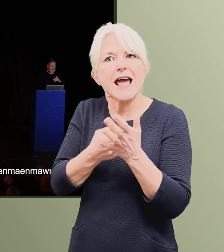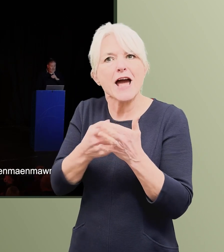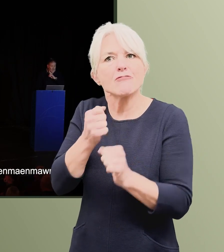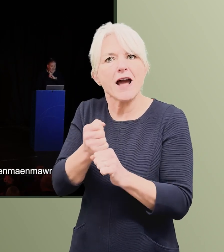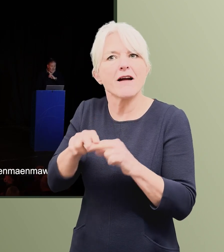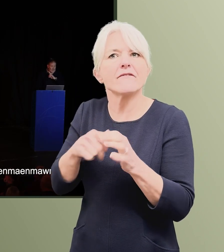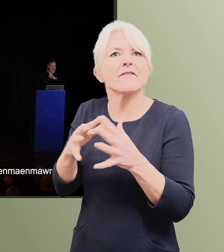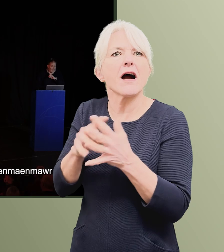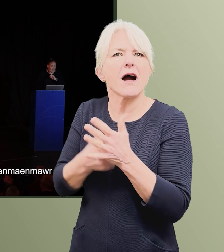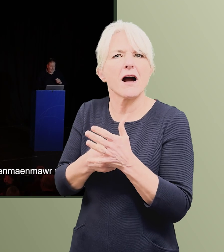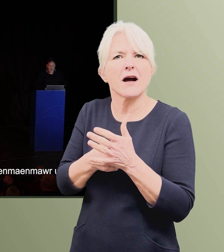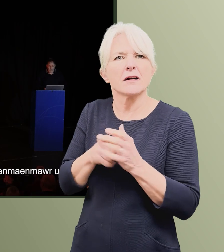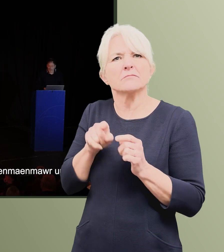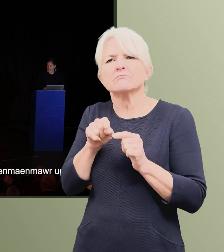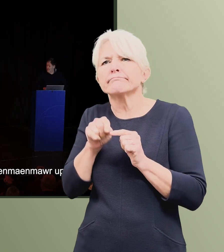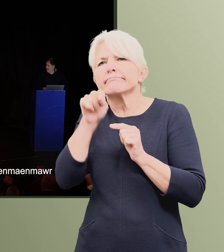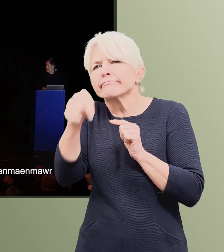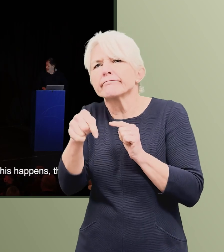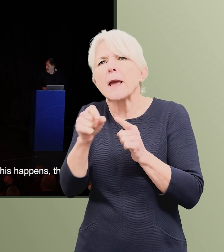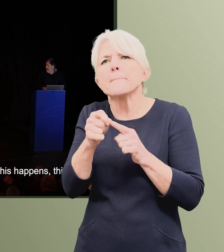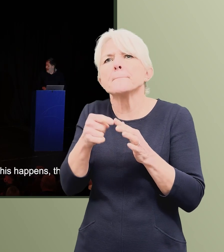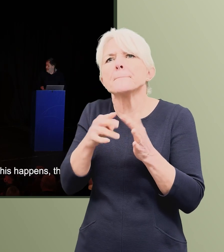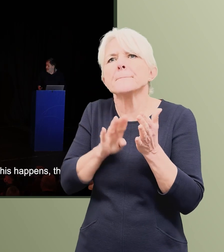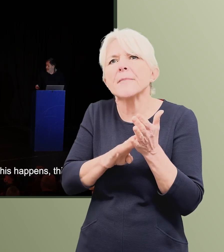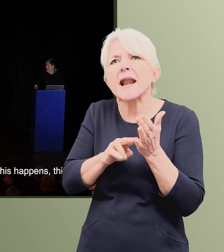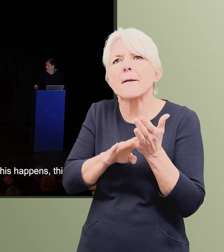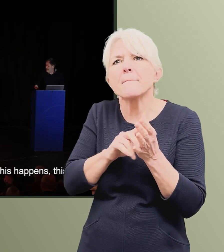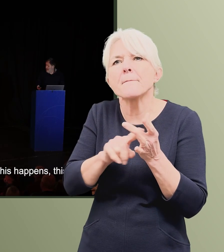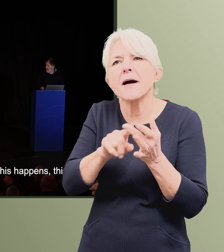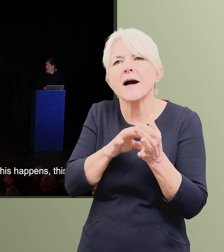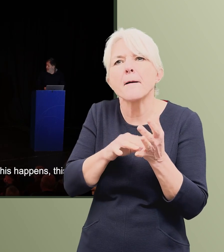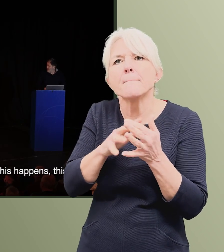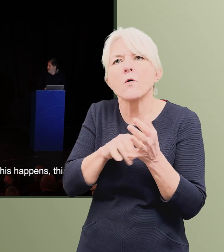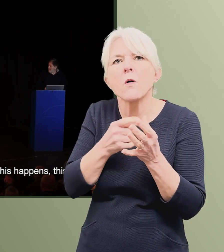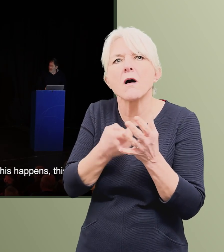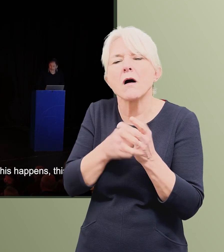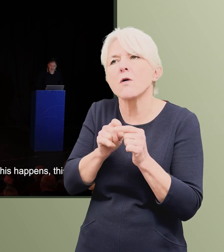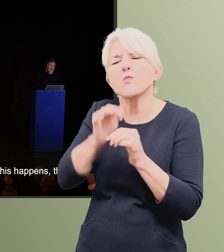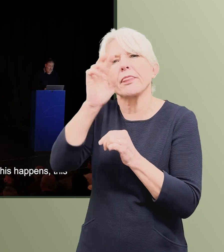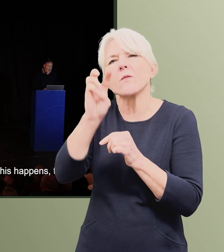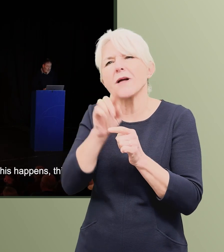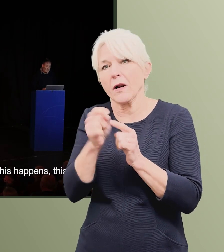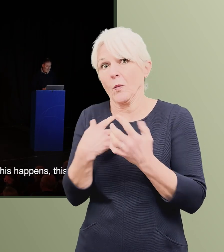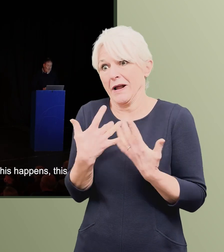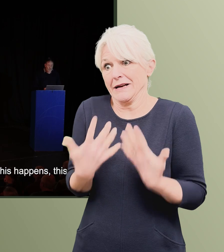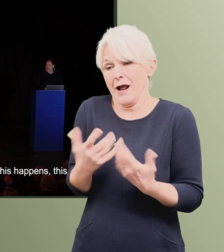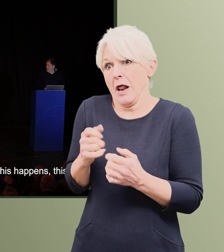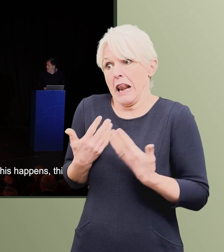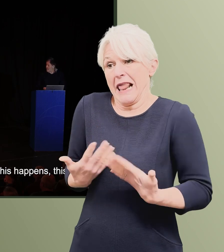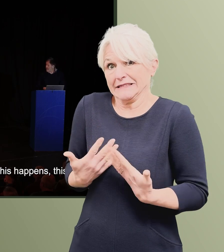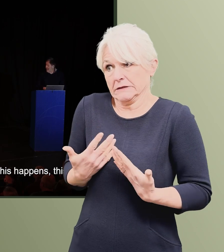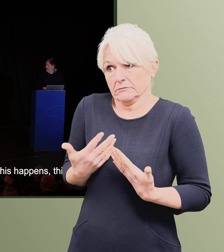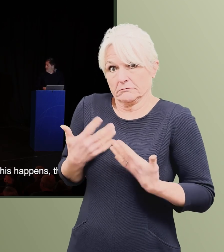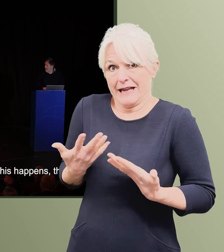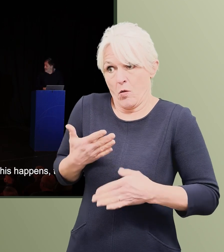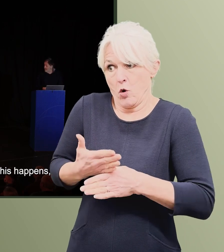factory site up in Penmyr up in North Wales. So that's our latest project. But coming back down to where